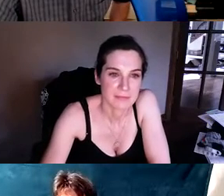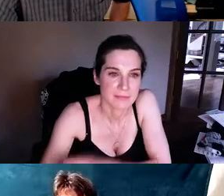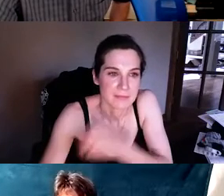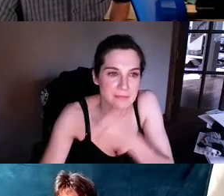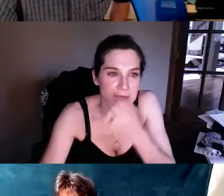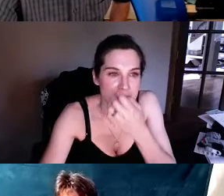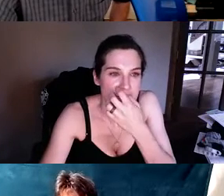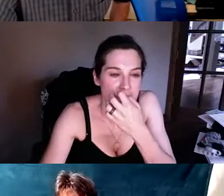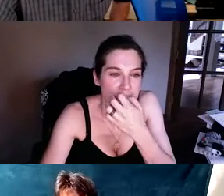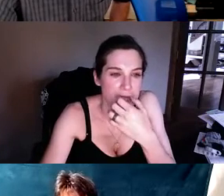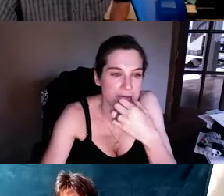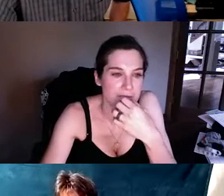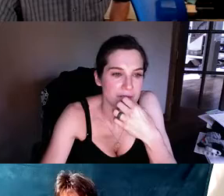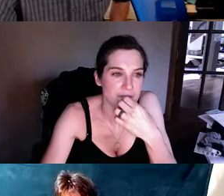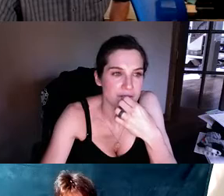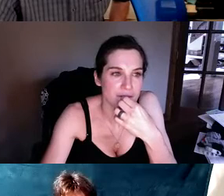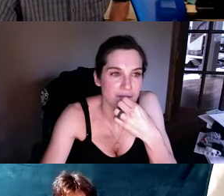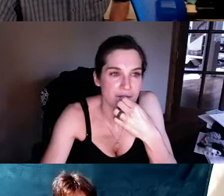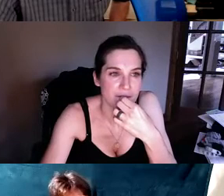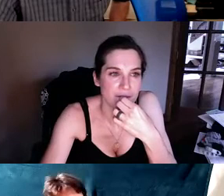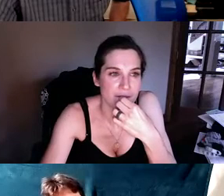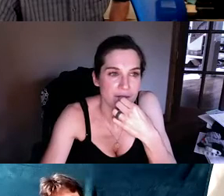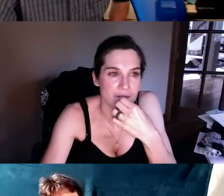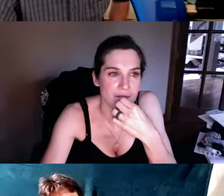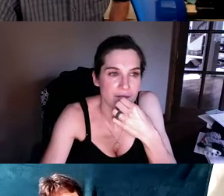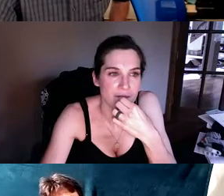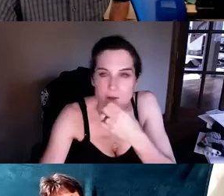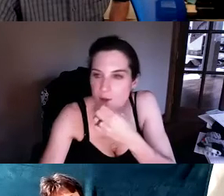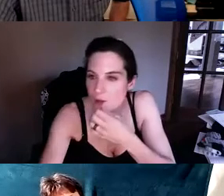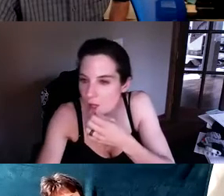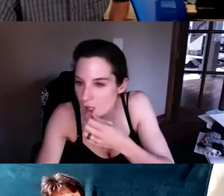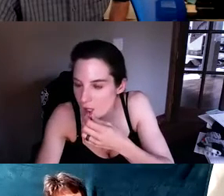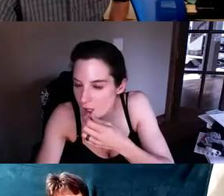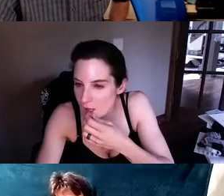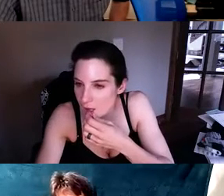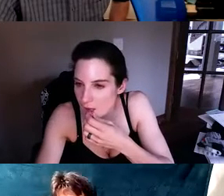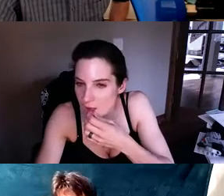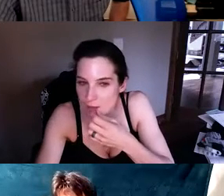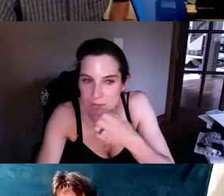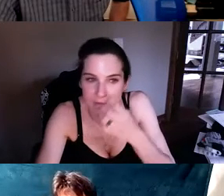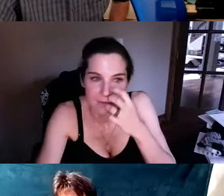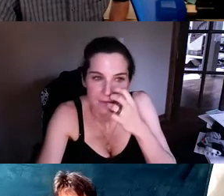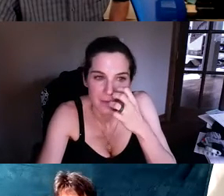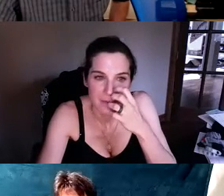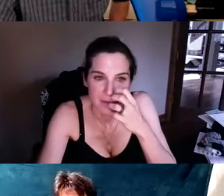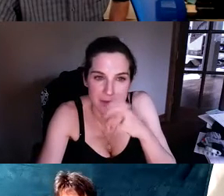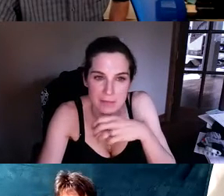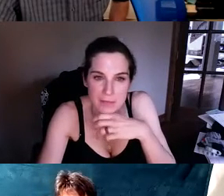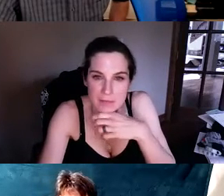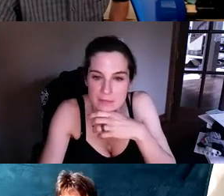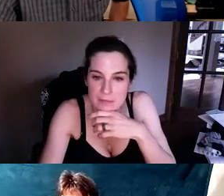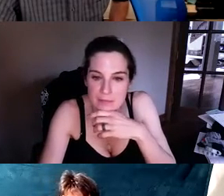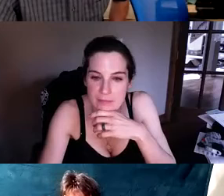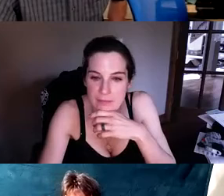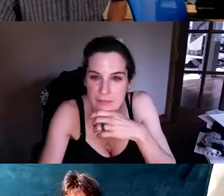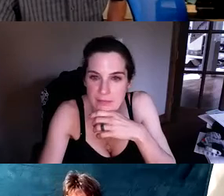up there? Because I don't see my name. Your Zoom chat, it just says Jerry Williams, INT. It says, if